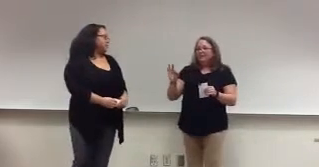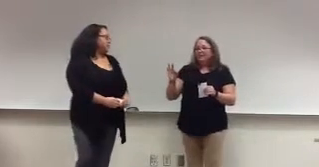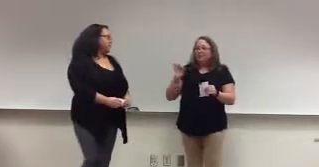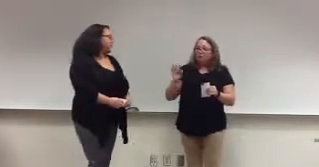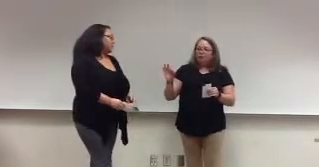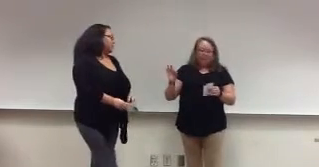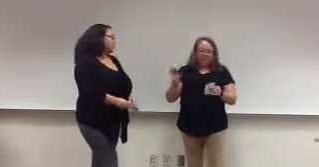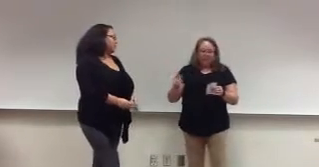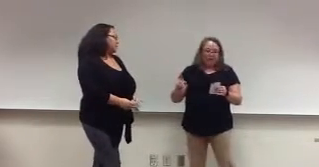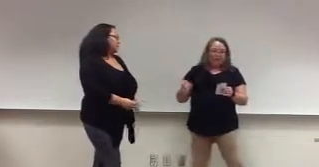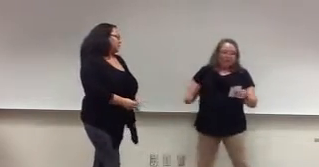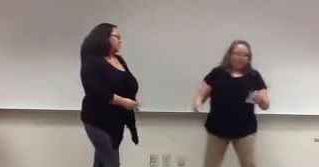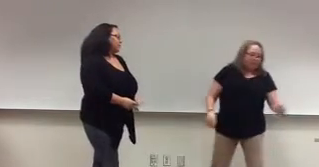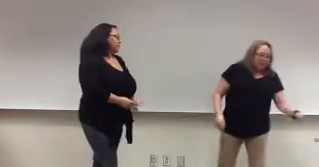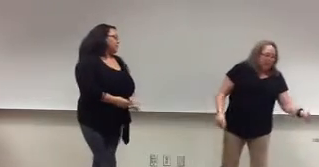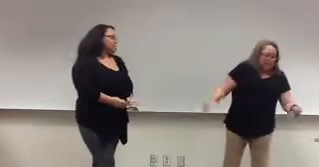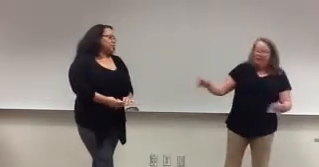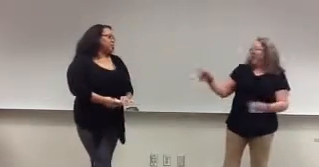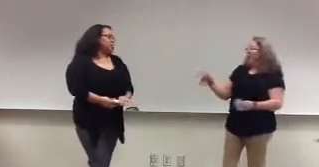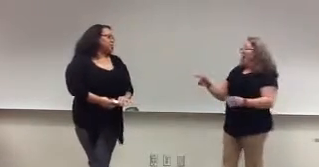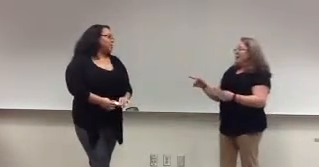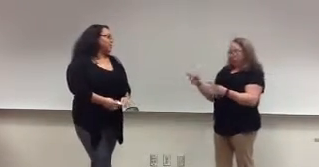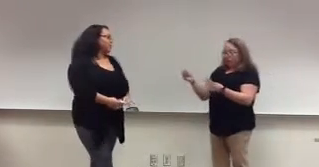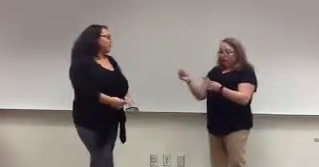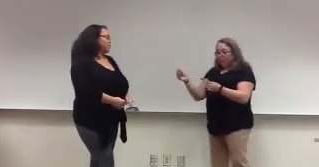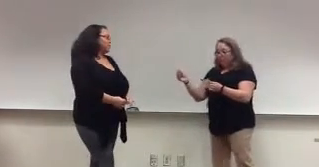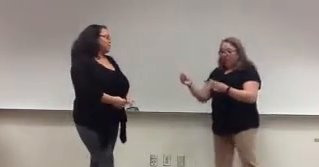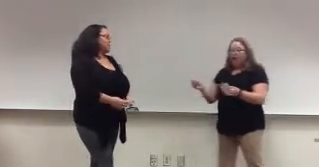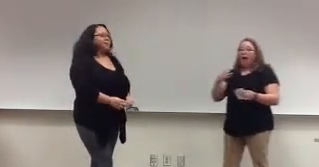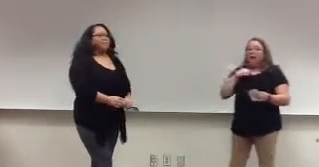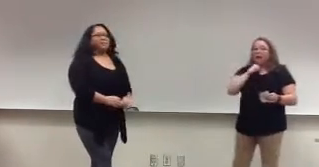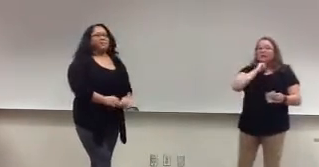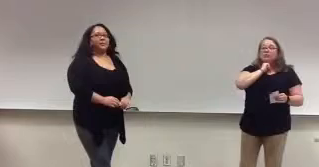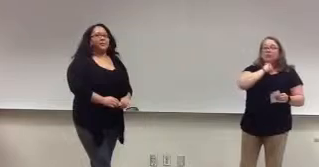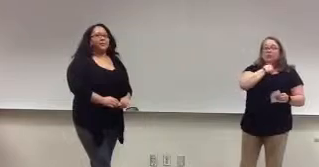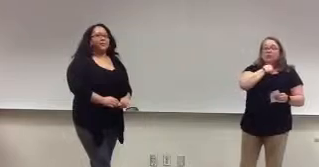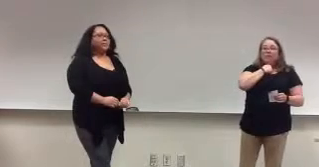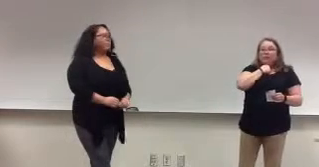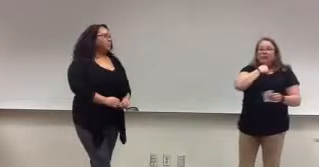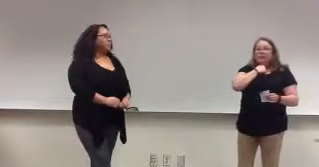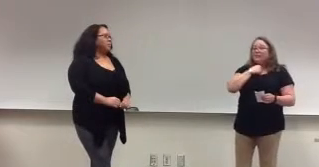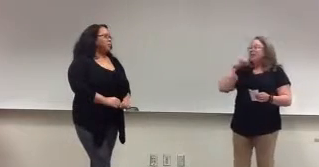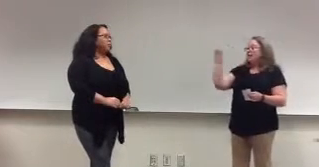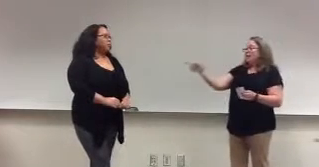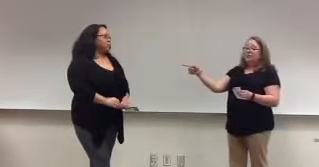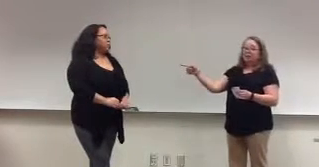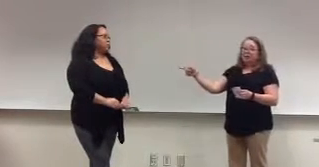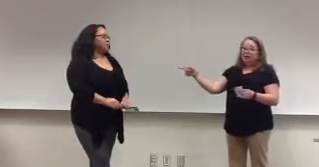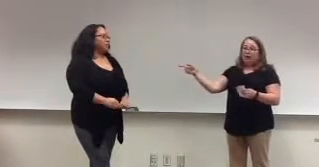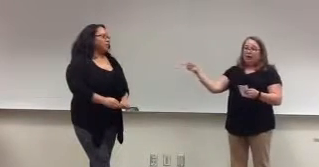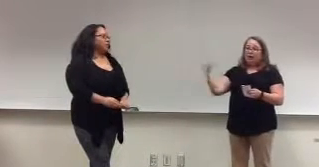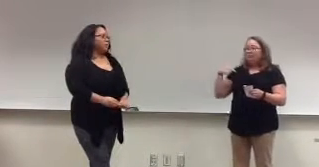phrases, short phrases that you can learn really easily. So I'm gonna turn off my voice, and she's gonna